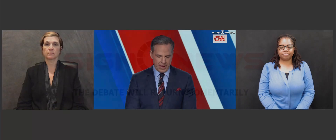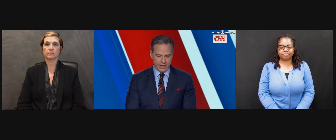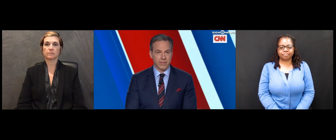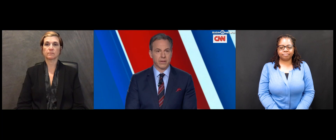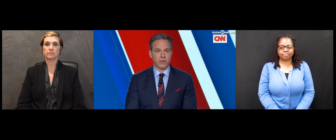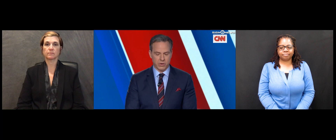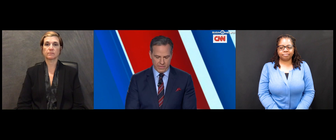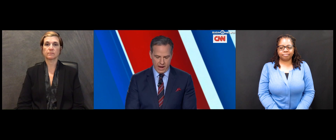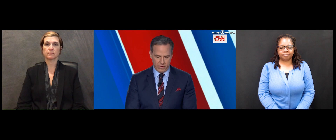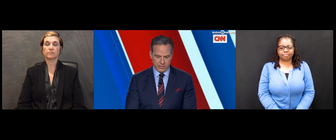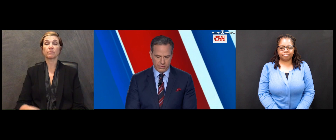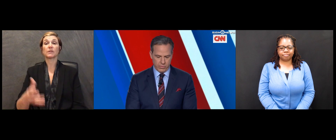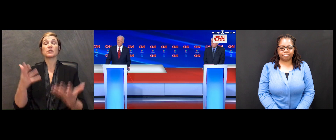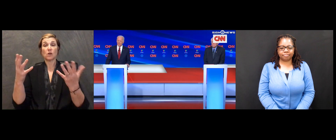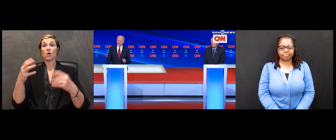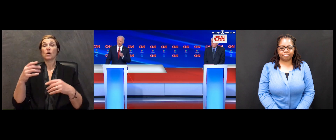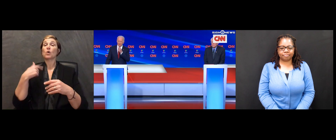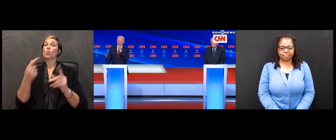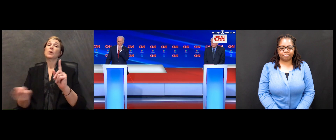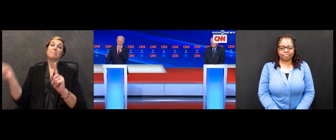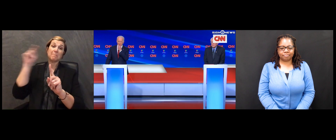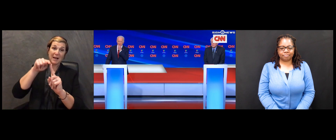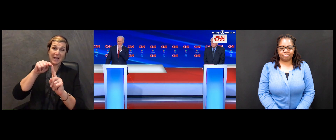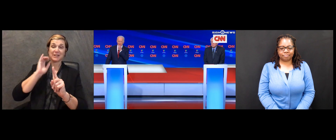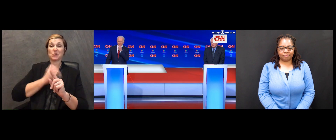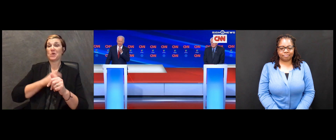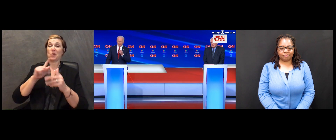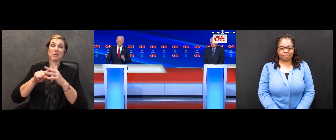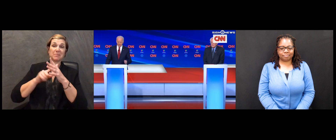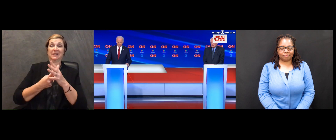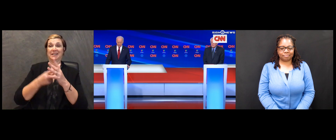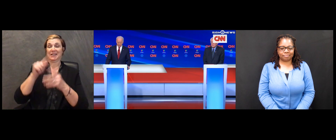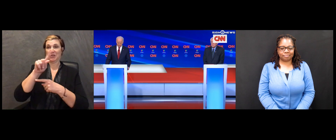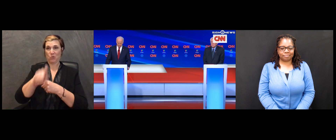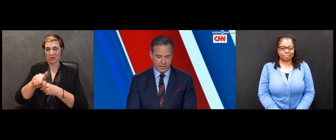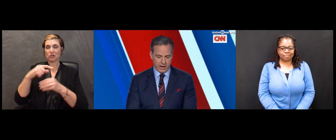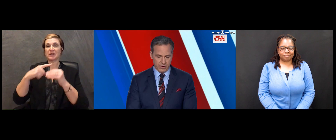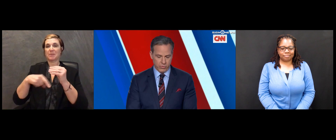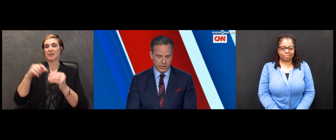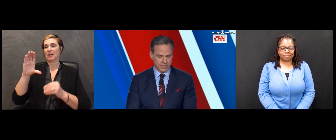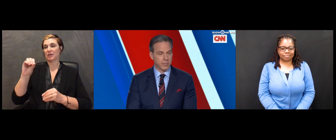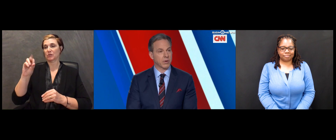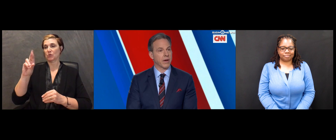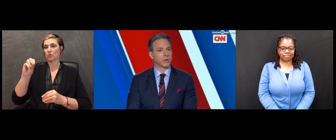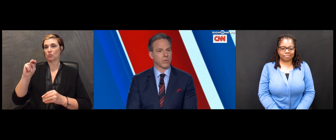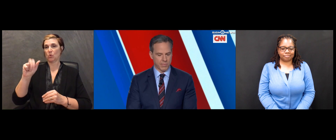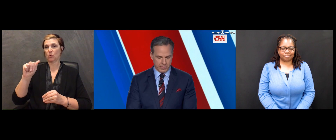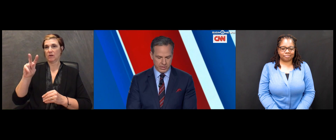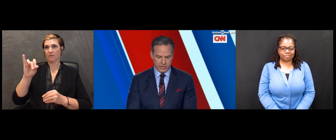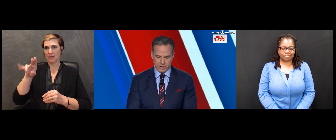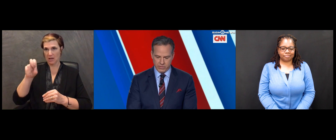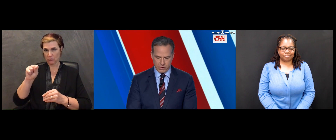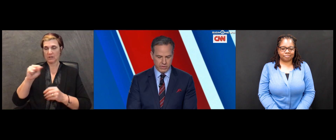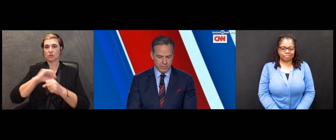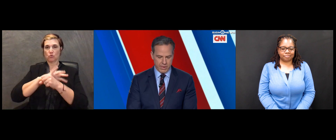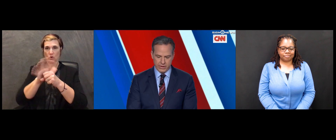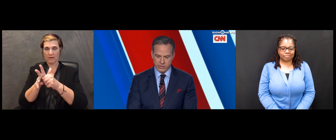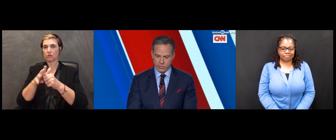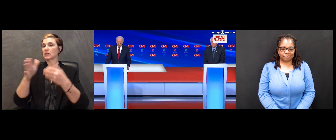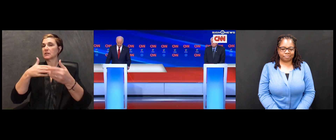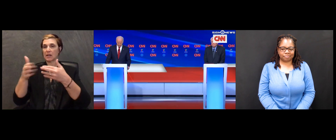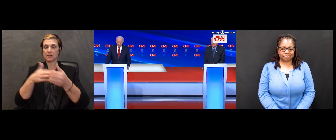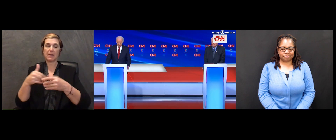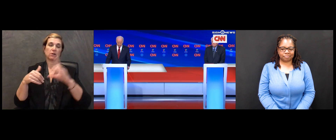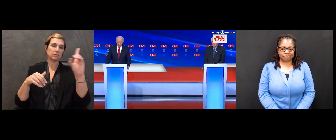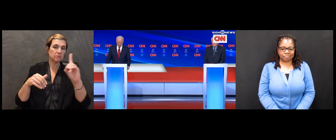to where we began, the coronavirus, which does not discriminate based on ideology. It does not care if one is a Democrat or a Republican, a conservative, a moderate,